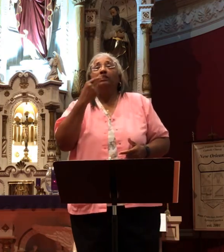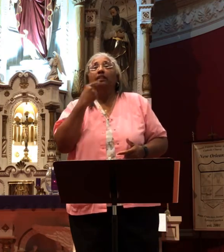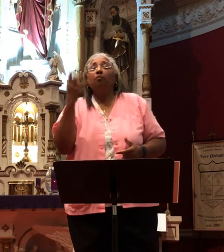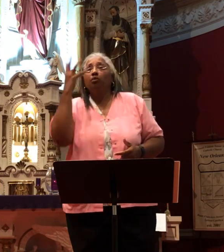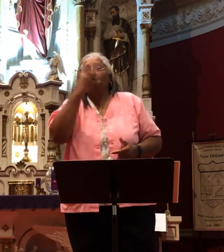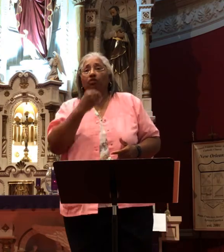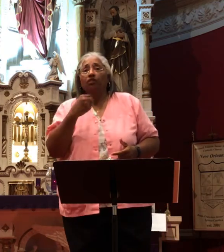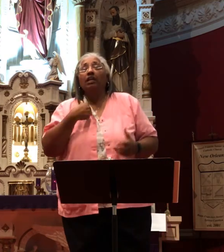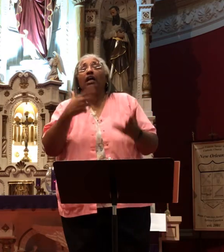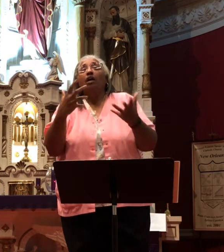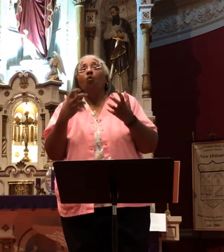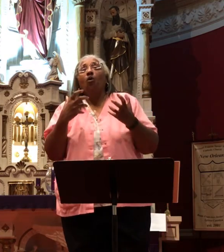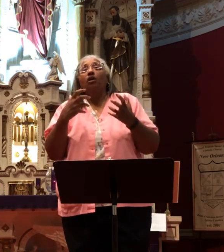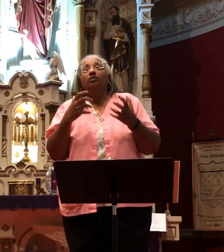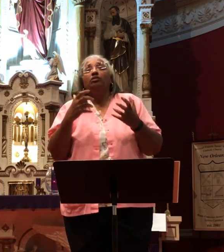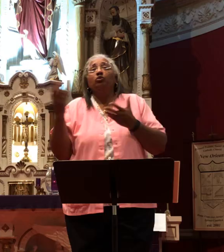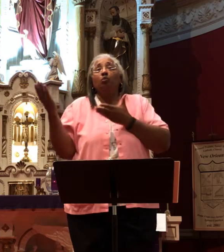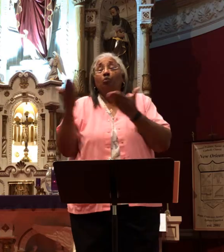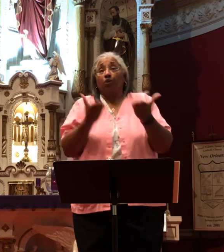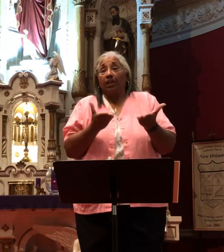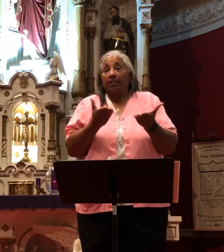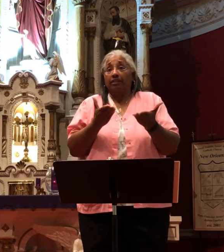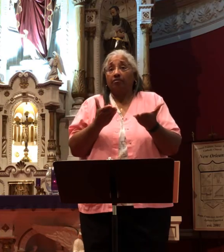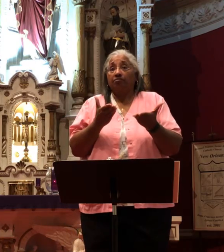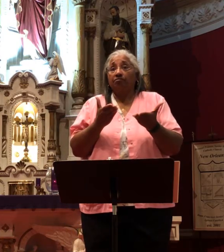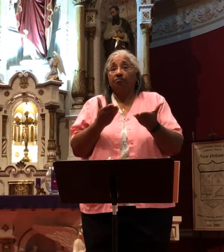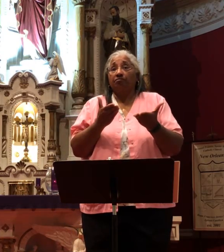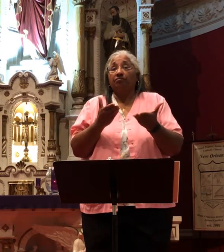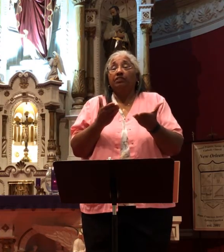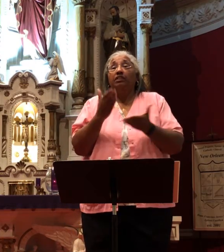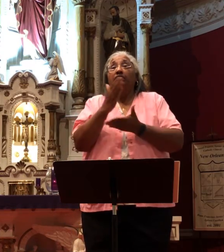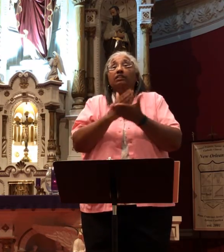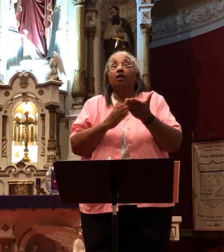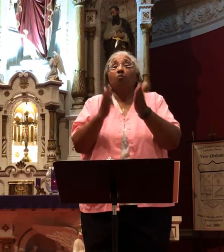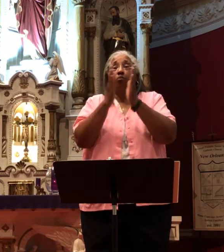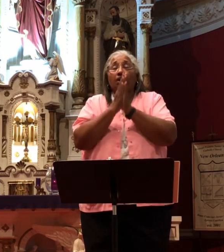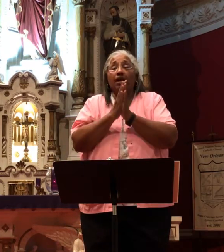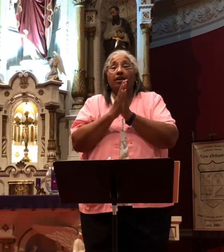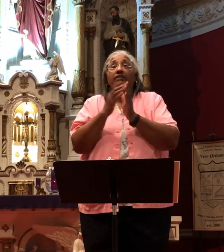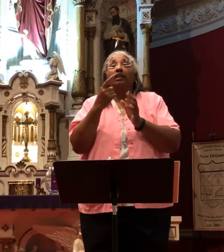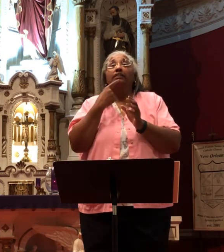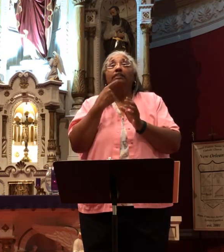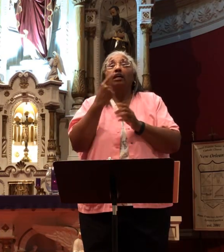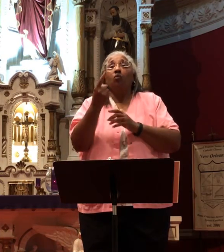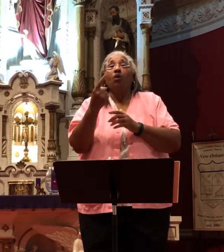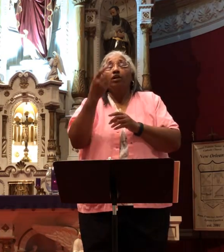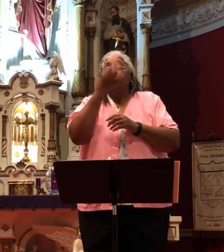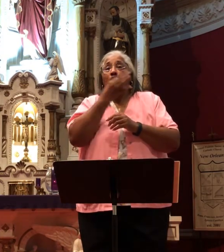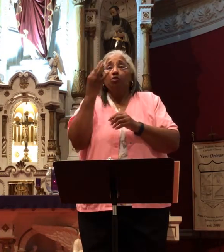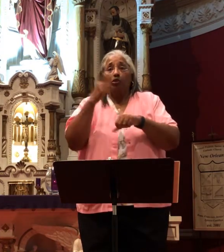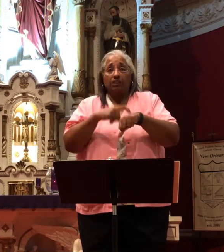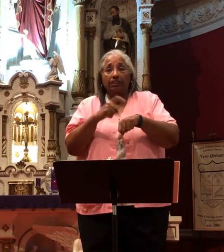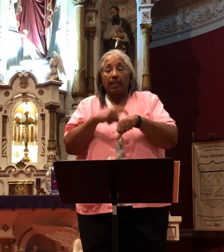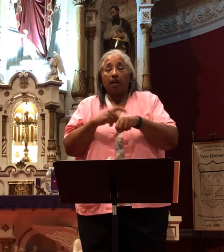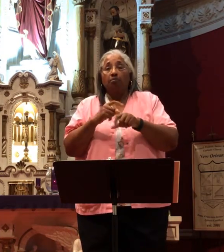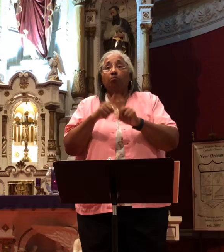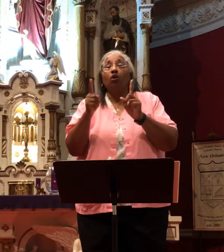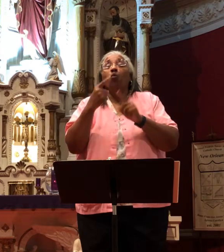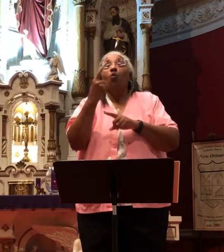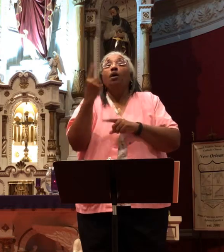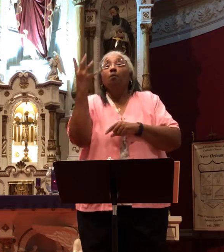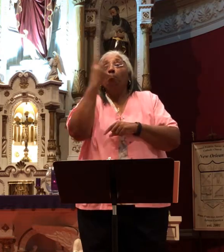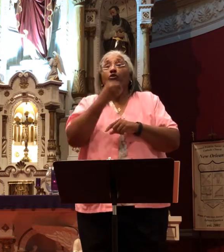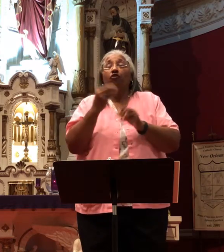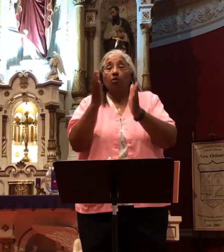and I wanted to bring in a couple of prayers. I will say one at communion time, but one of the